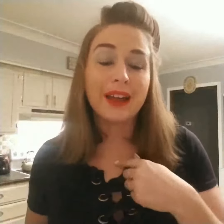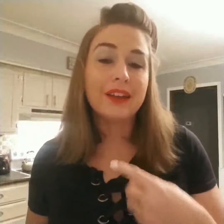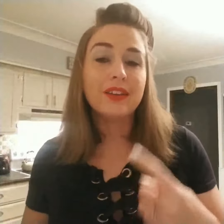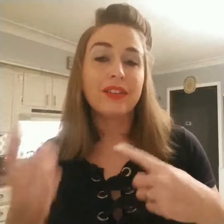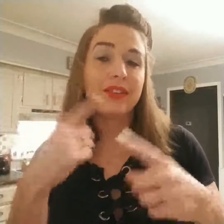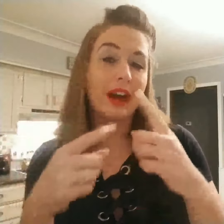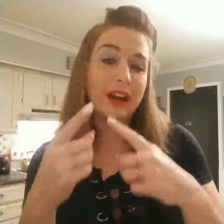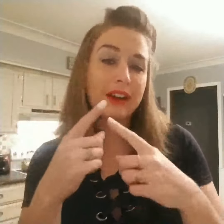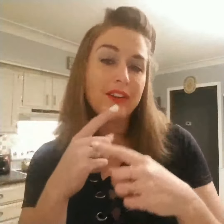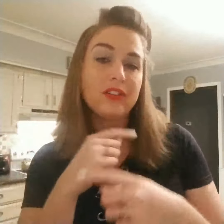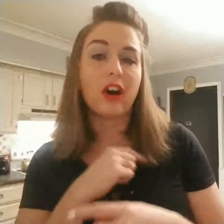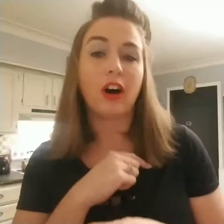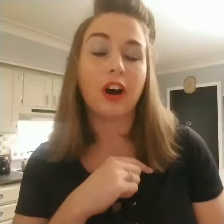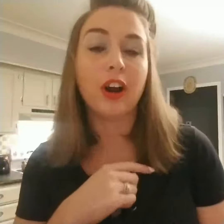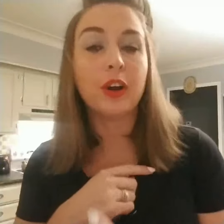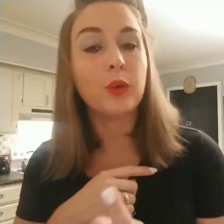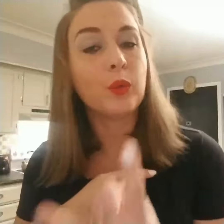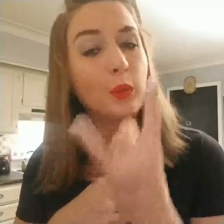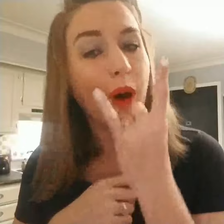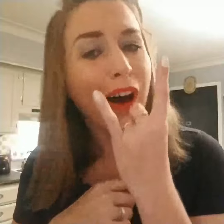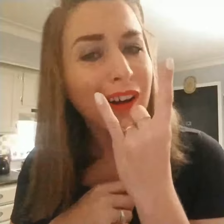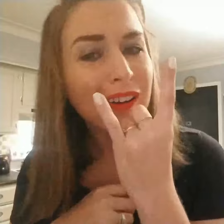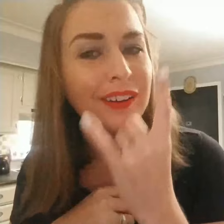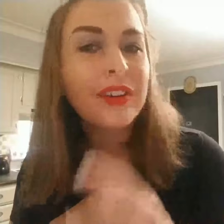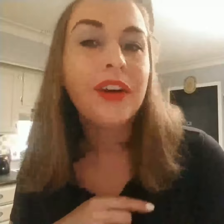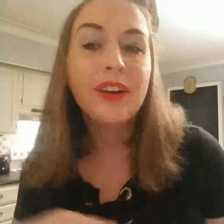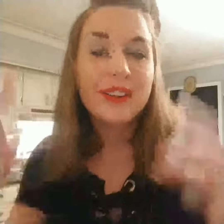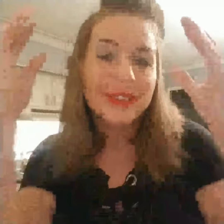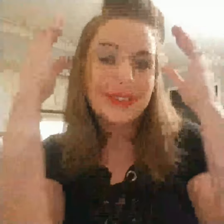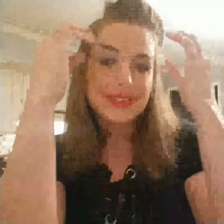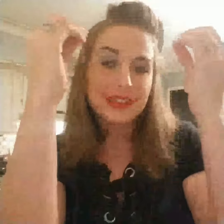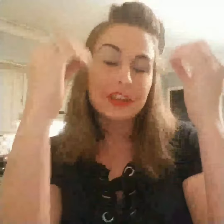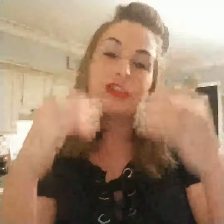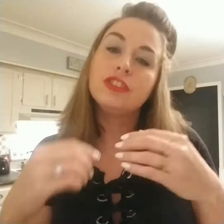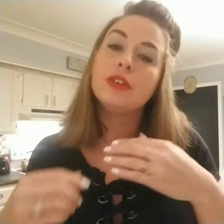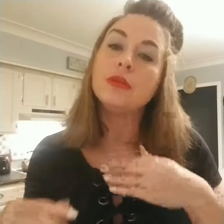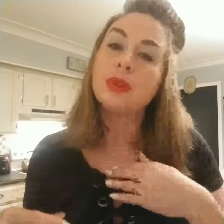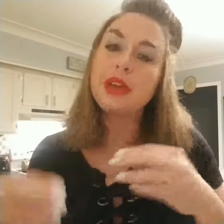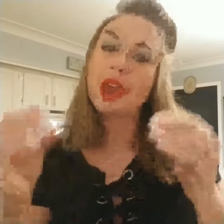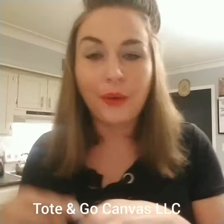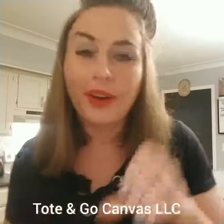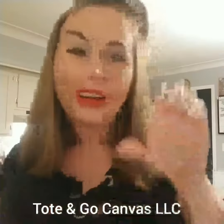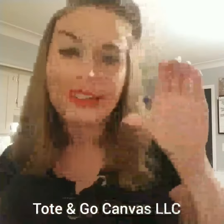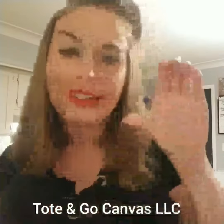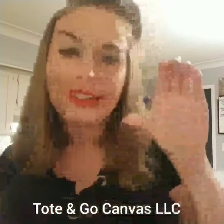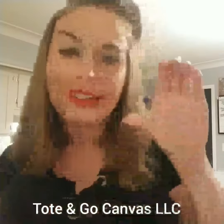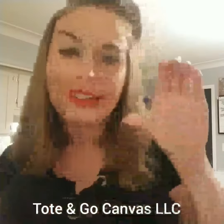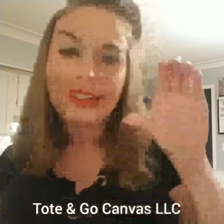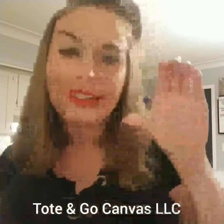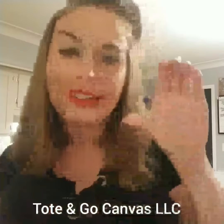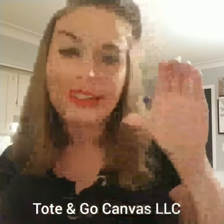signs are wrong teach me more so